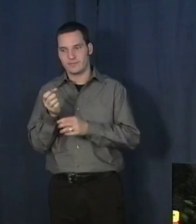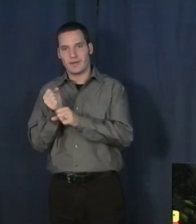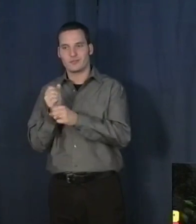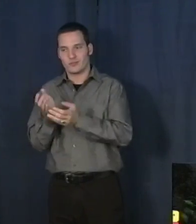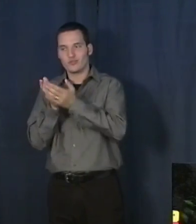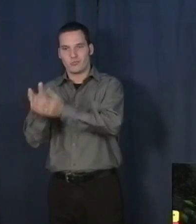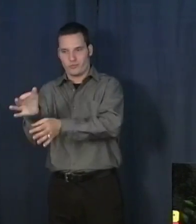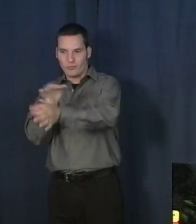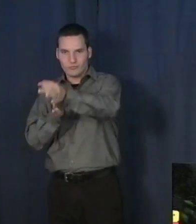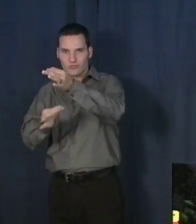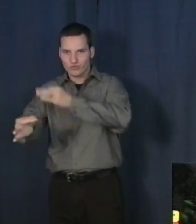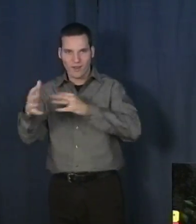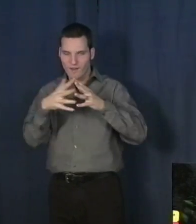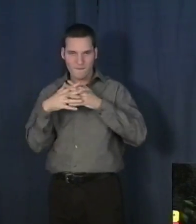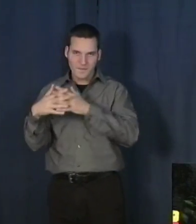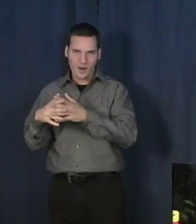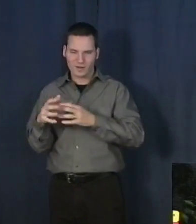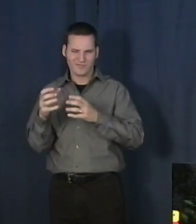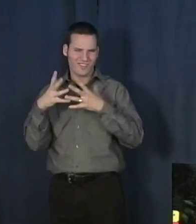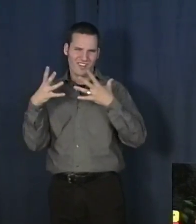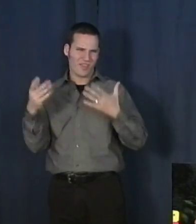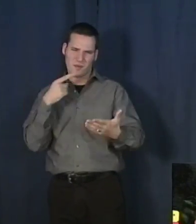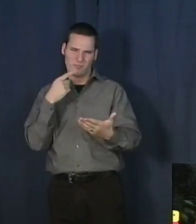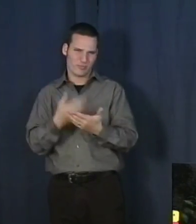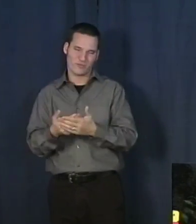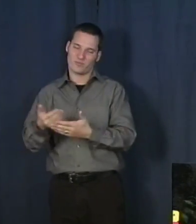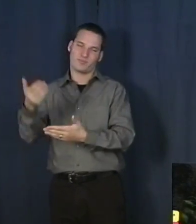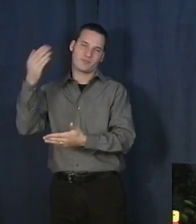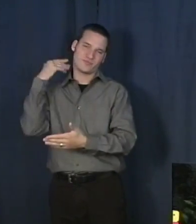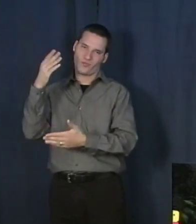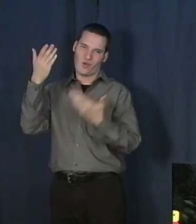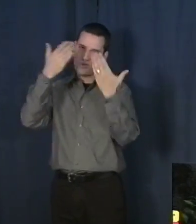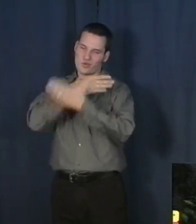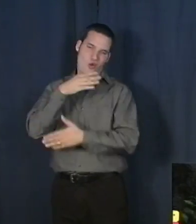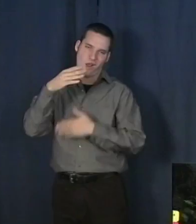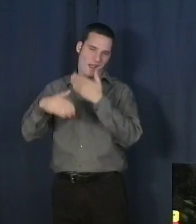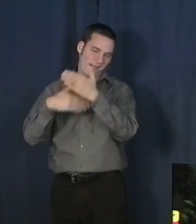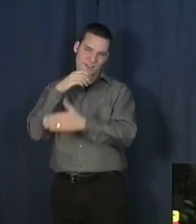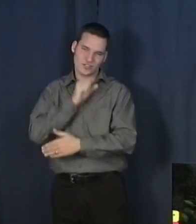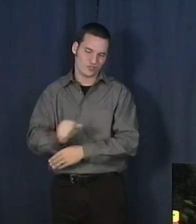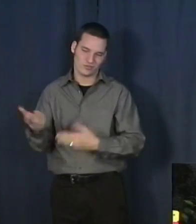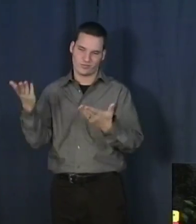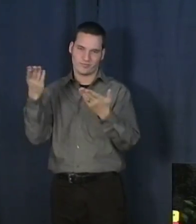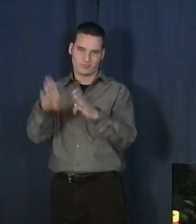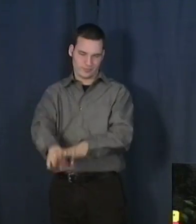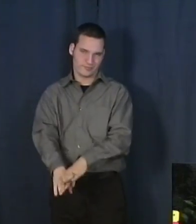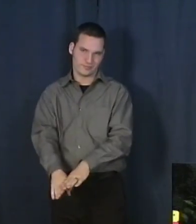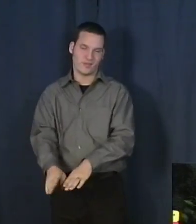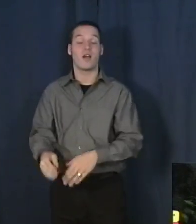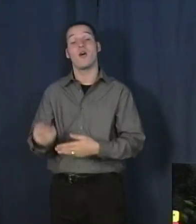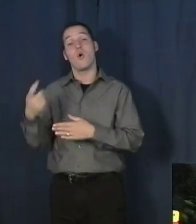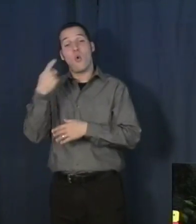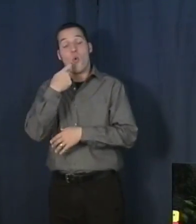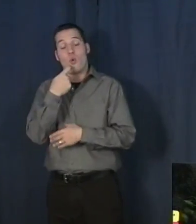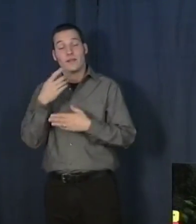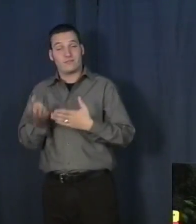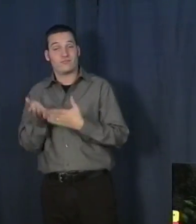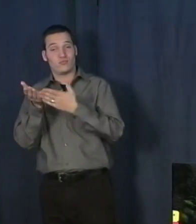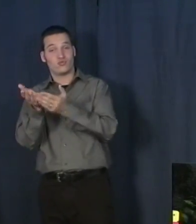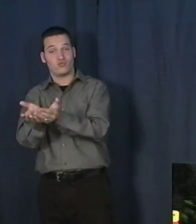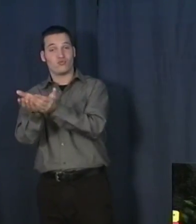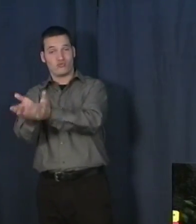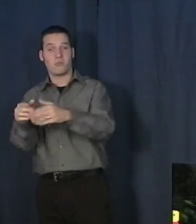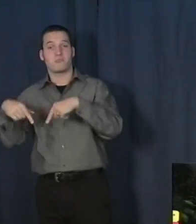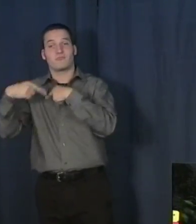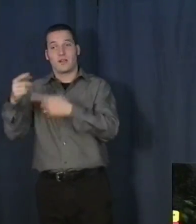forth across the ocean to America. There's lots of evidence of trade back and forth long before the Dark Ages shut all that stuff down, apparently. But during the recent age